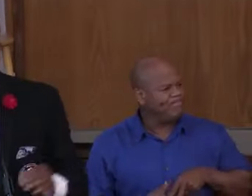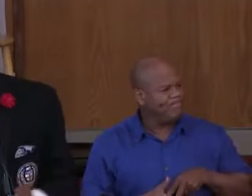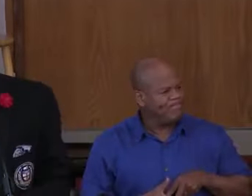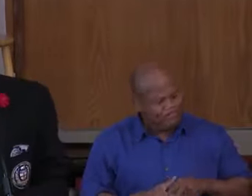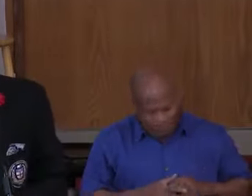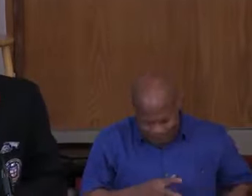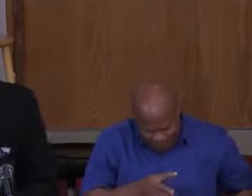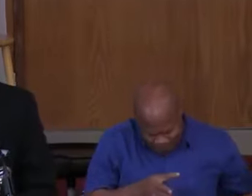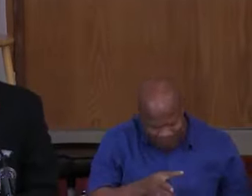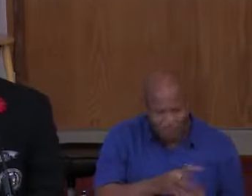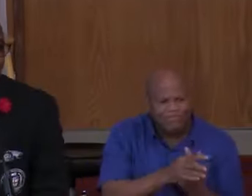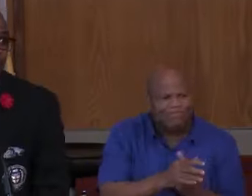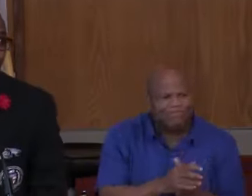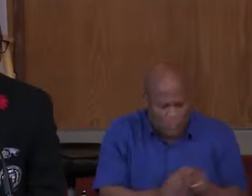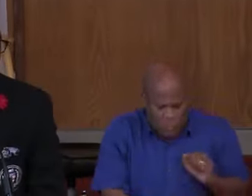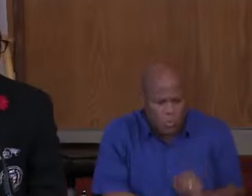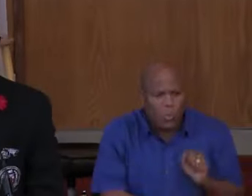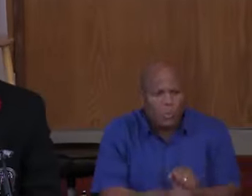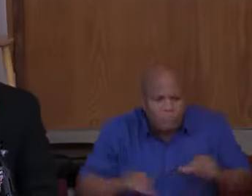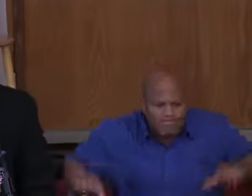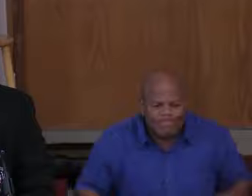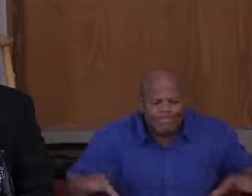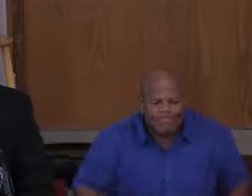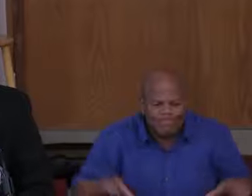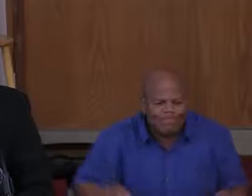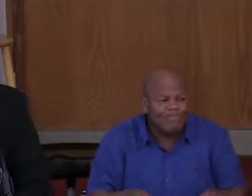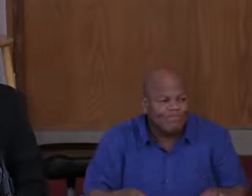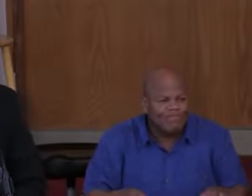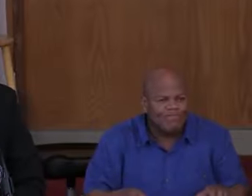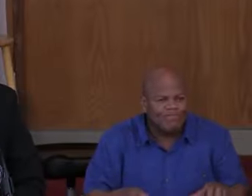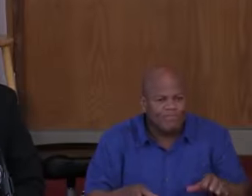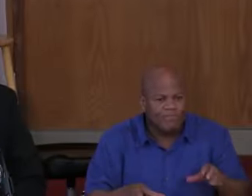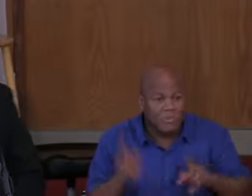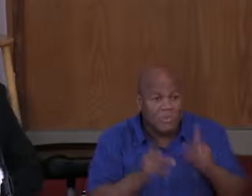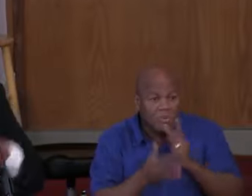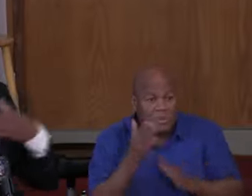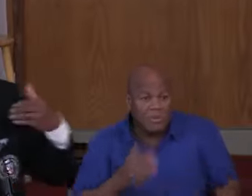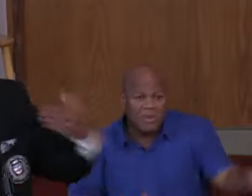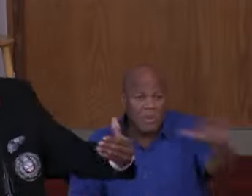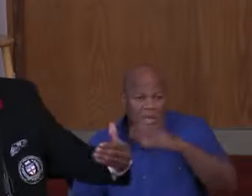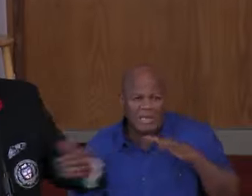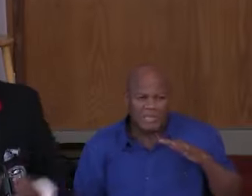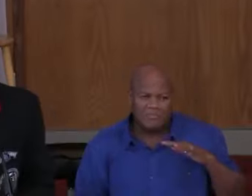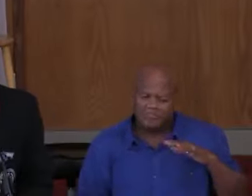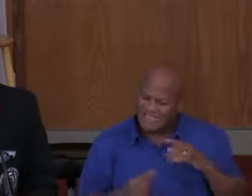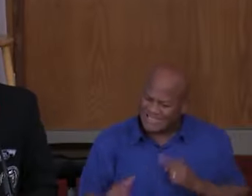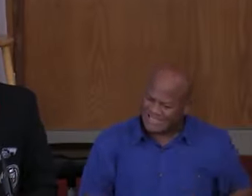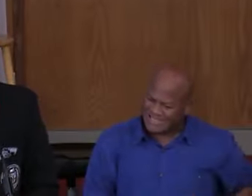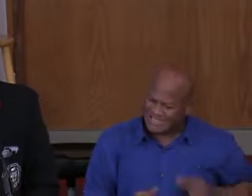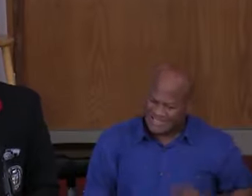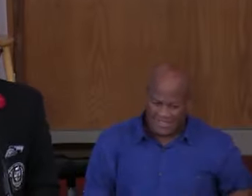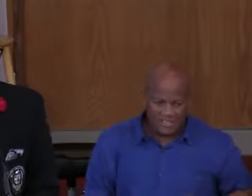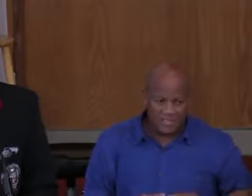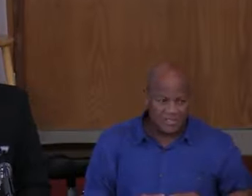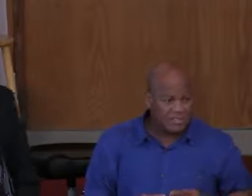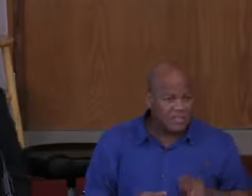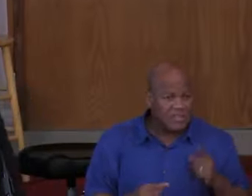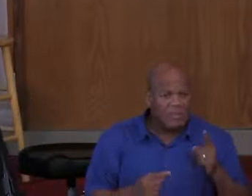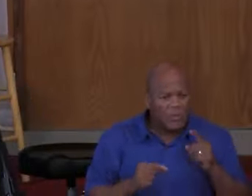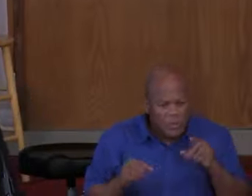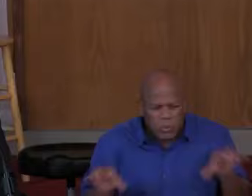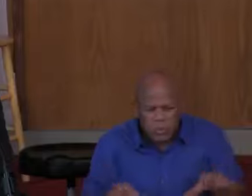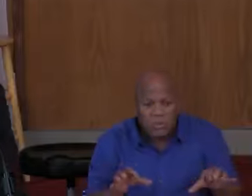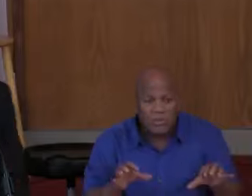work. Some of us struggle walking in destiny as a delivered people, not because God's not